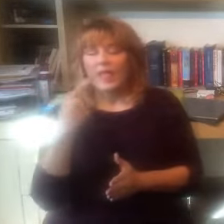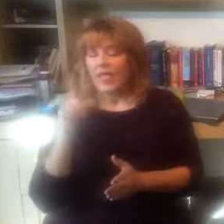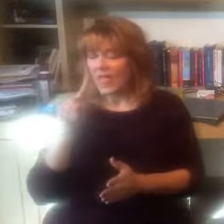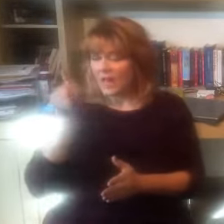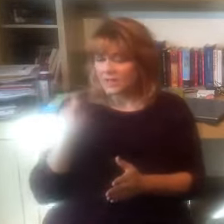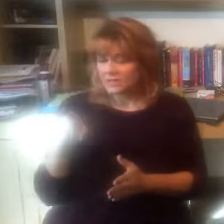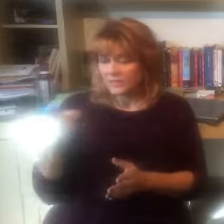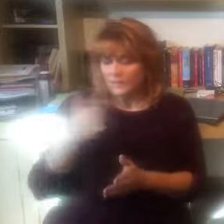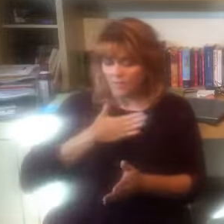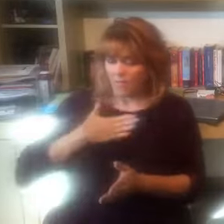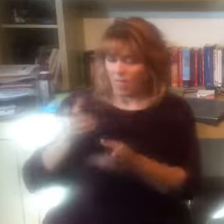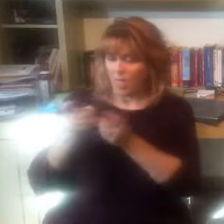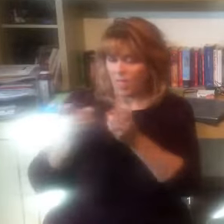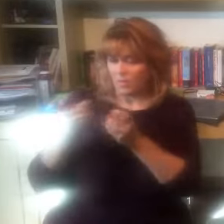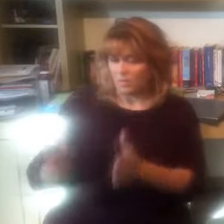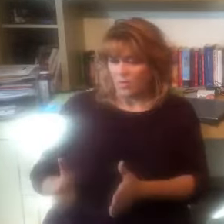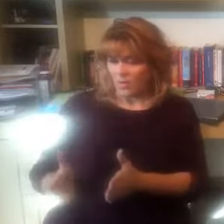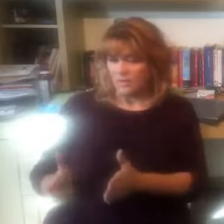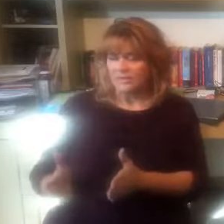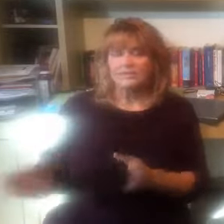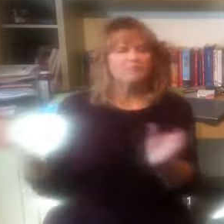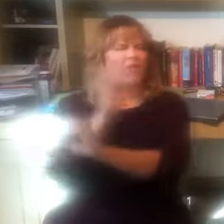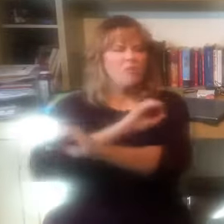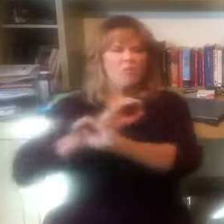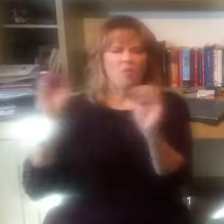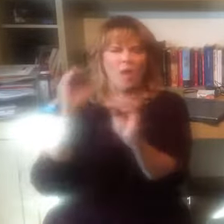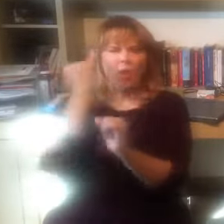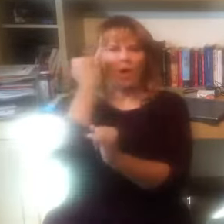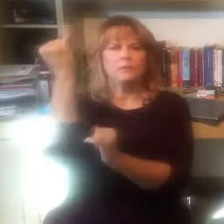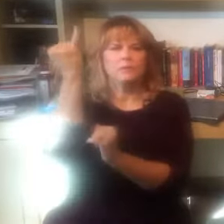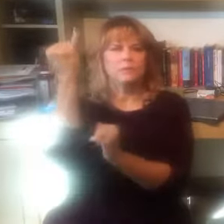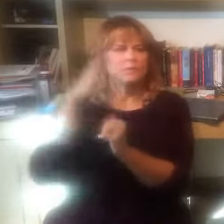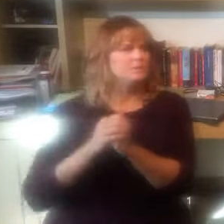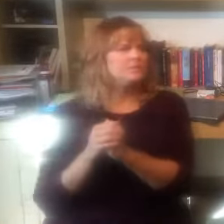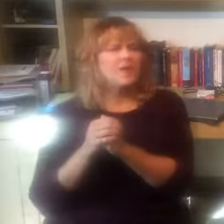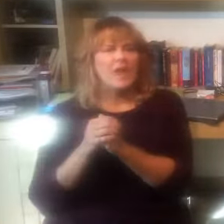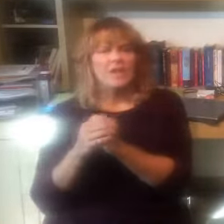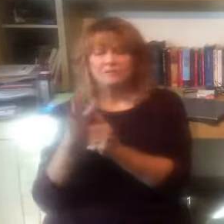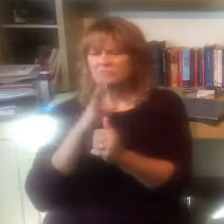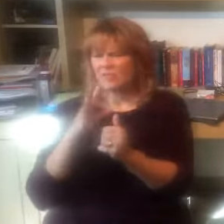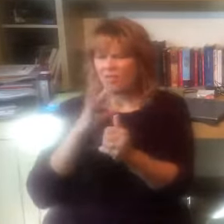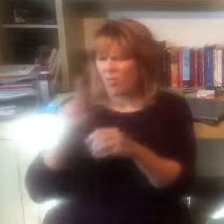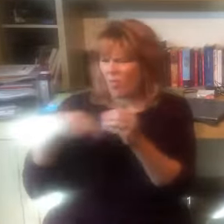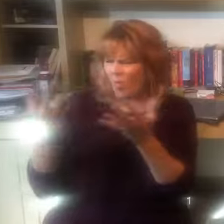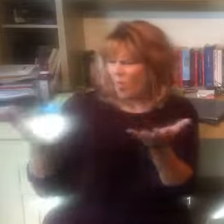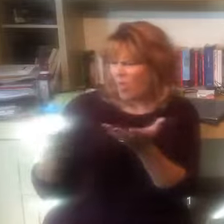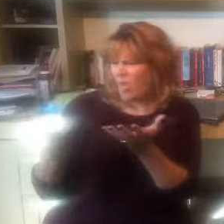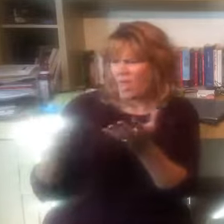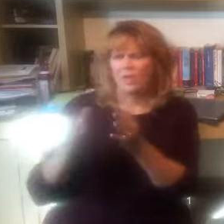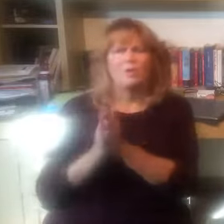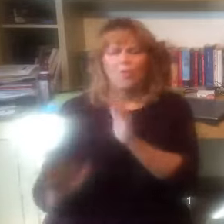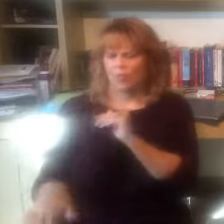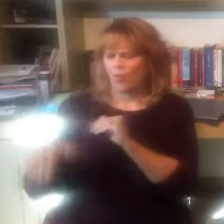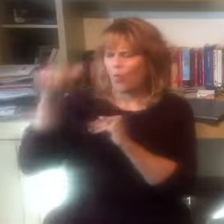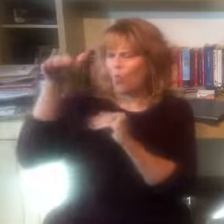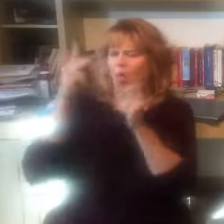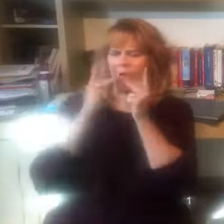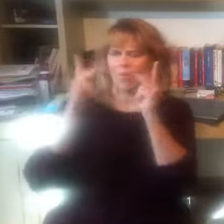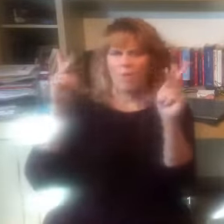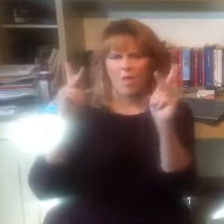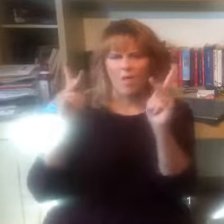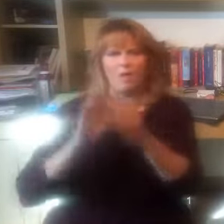it, because he had absolutely no clue of what I was talking about when I was talking about how I was raised in